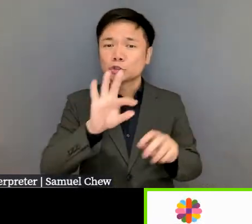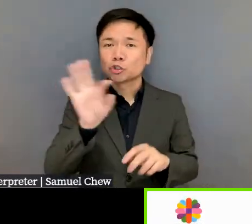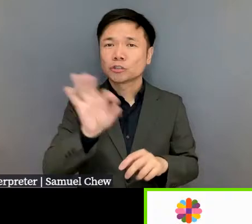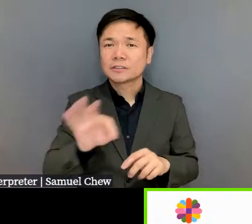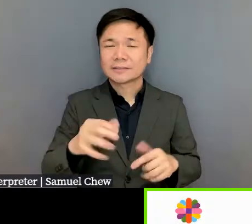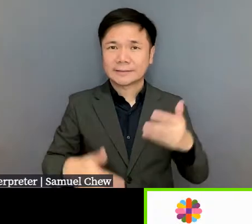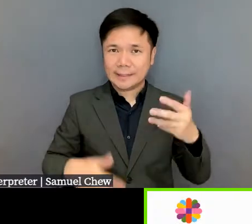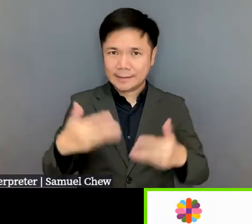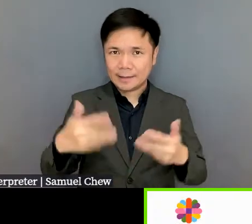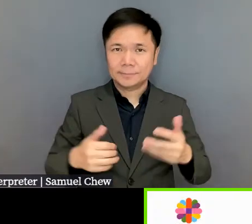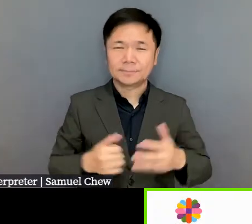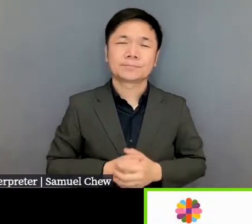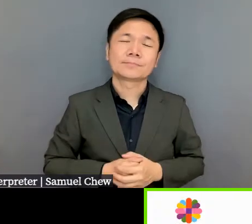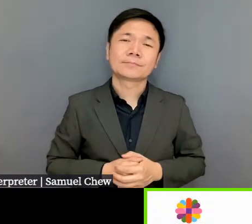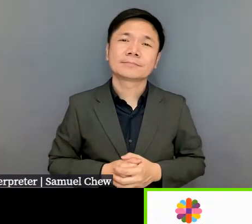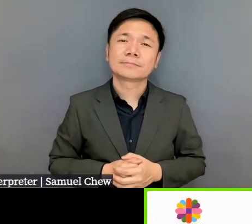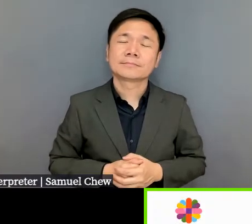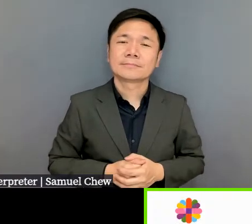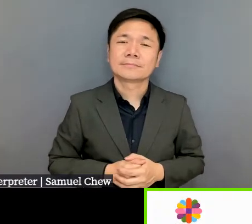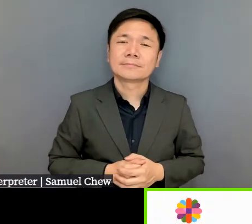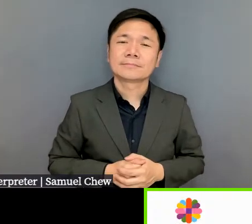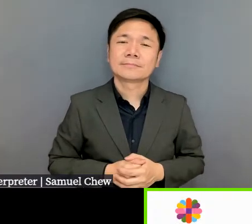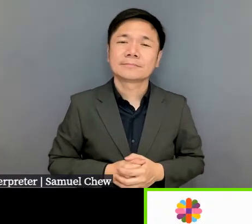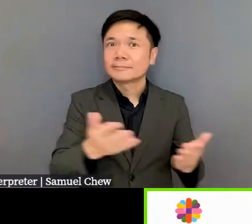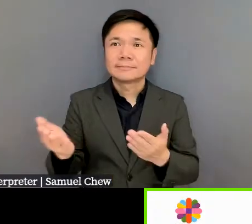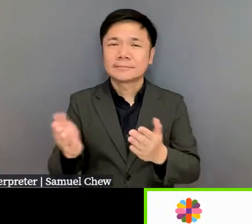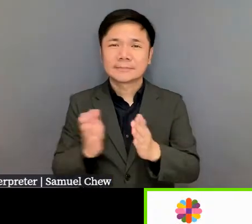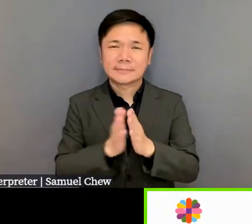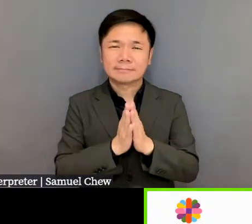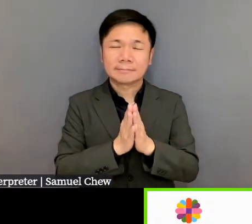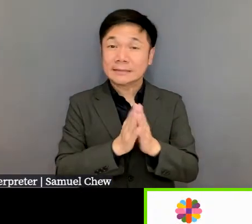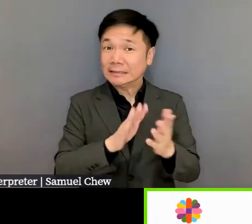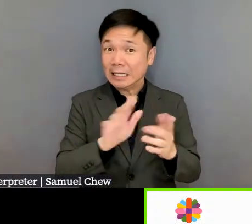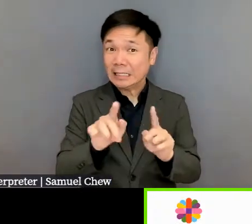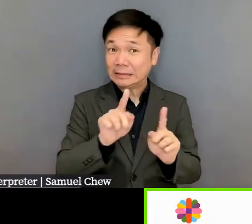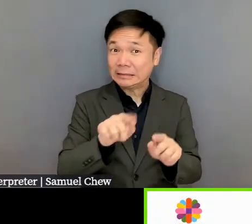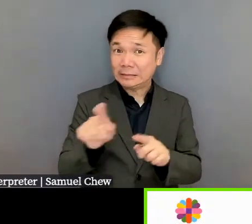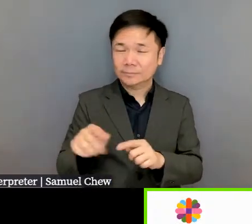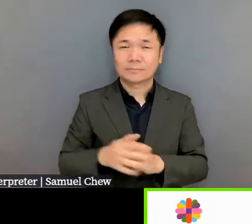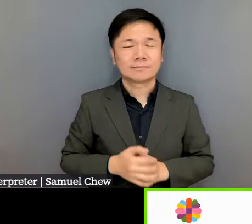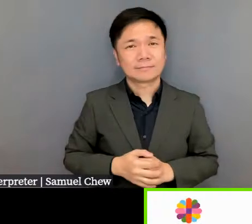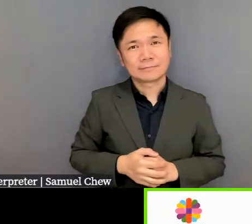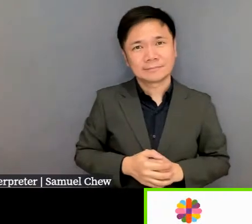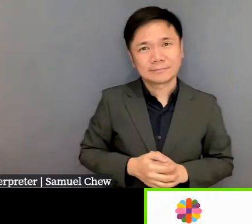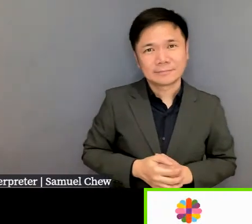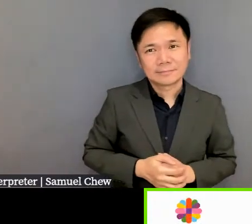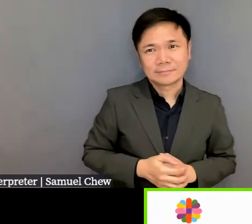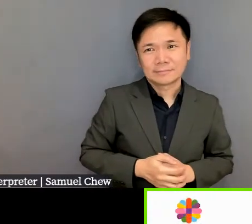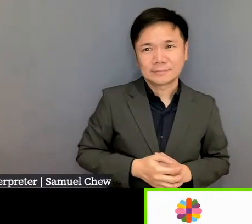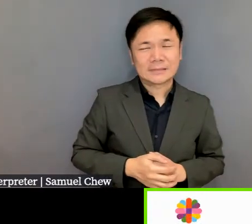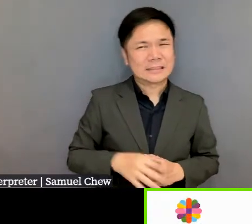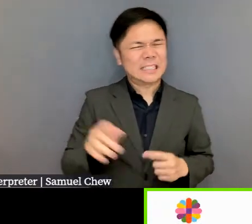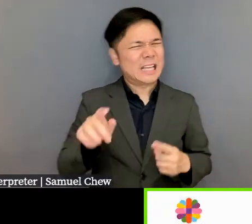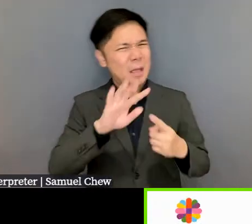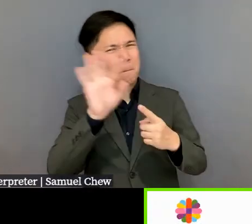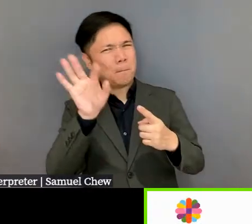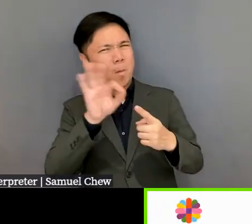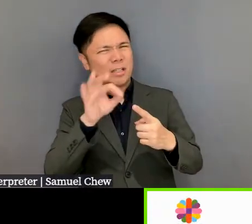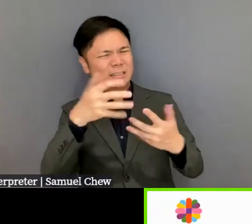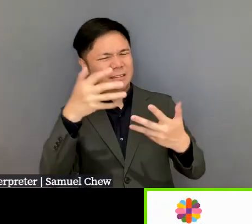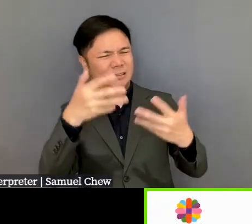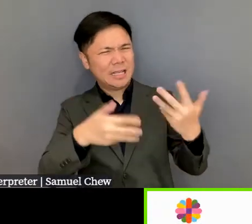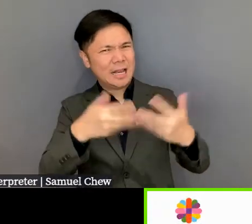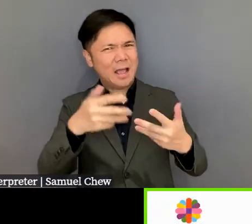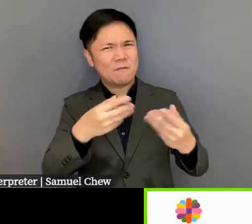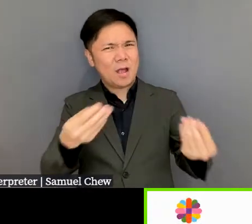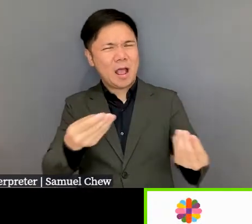you to both the speakers to answer just very briefly. What do you think are the most important data points to collect